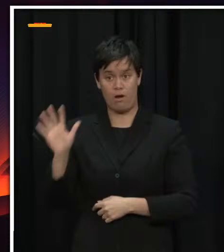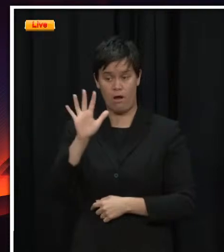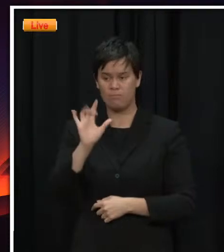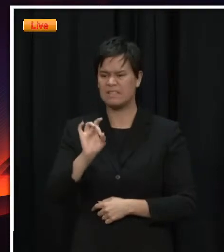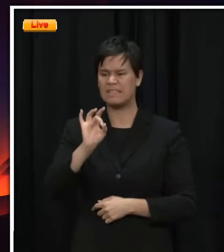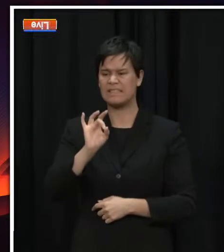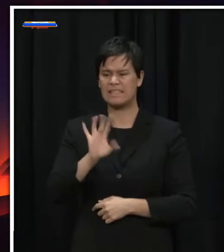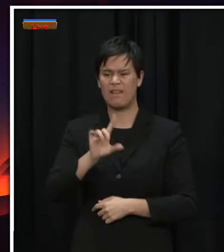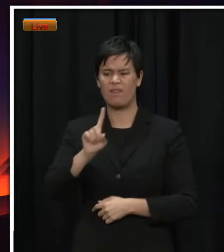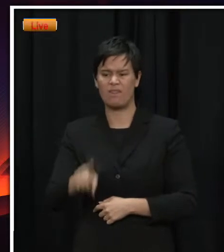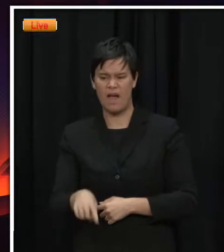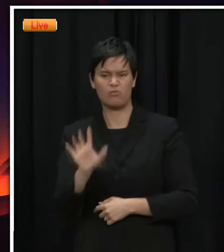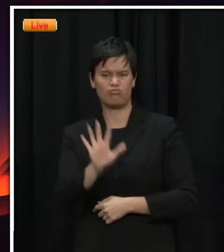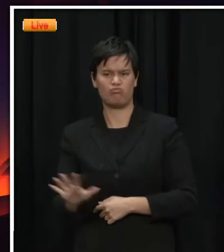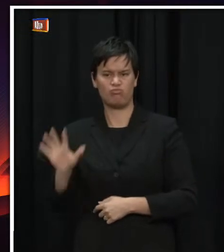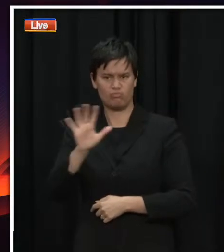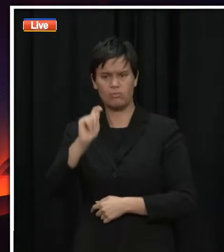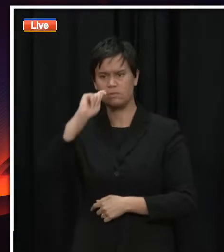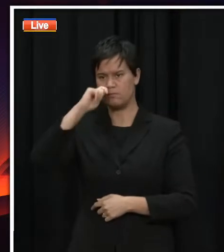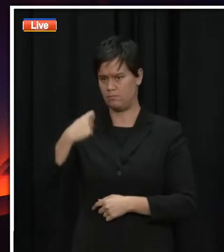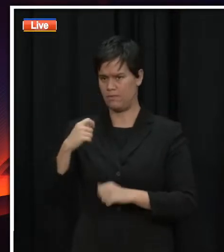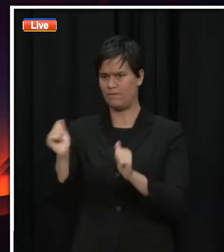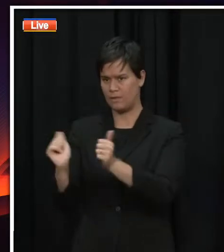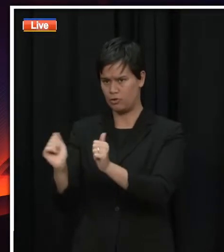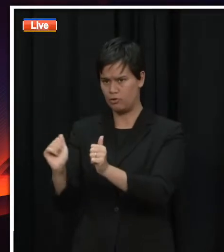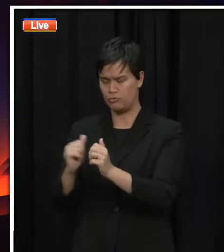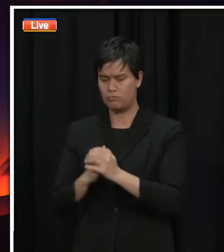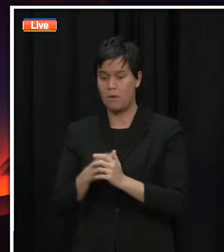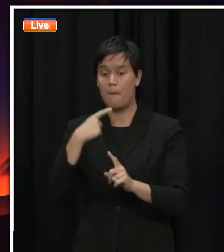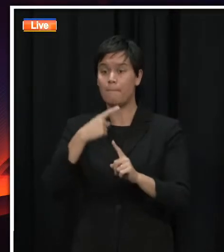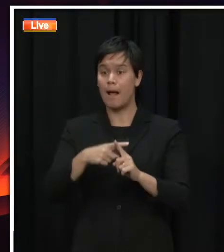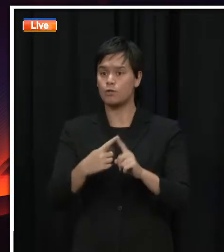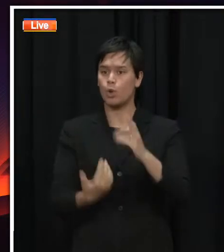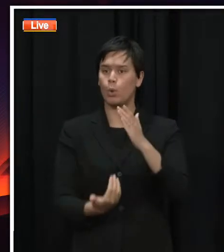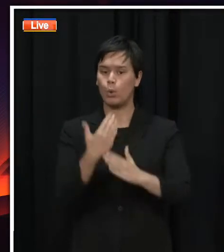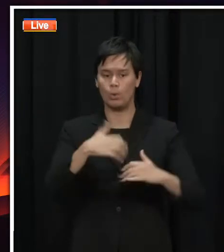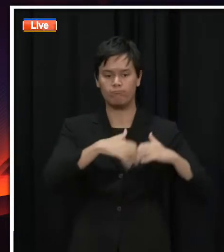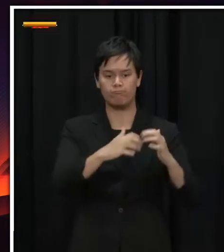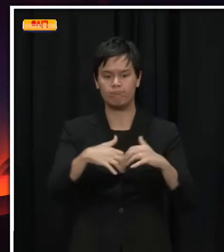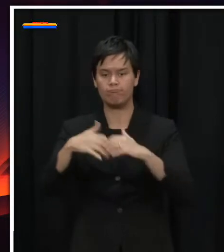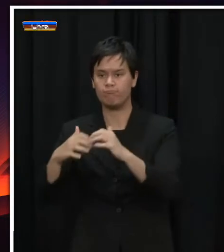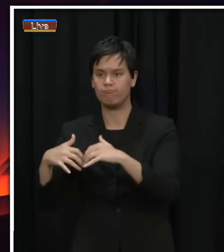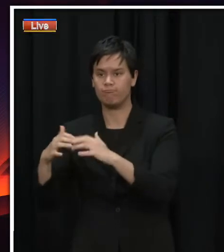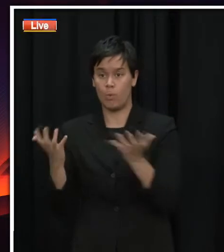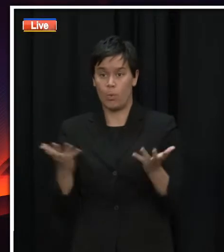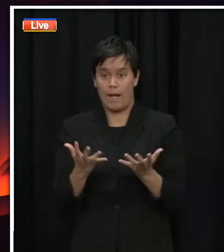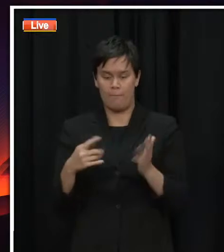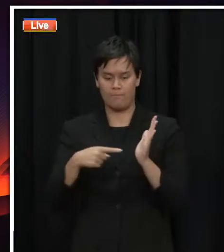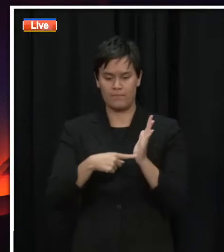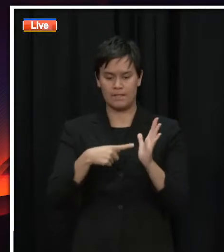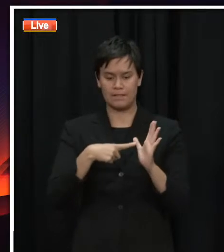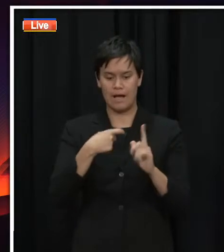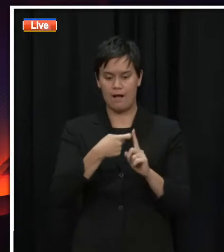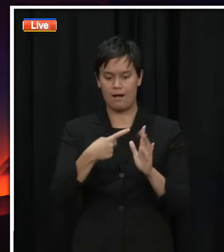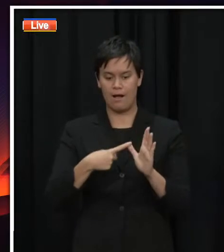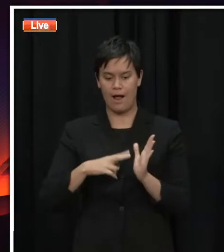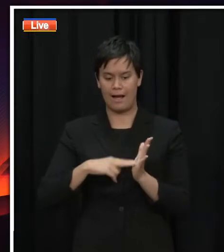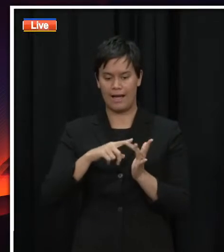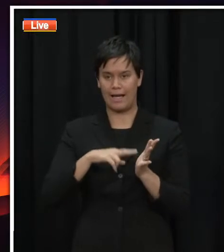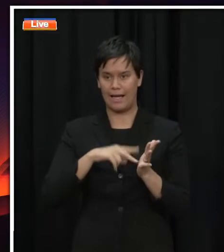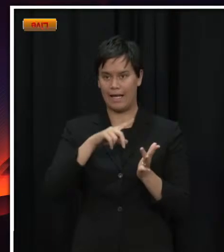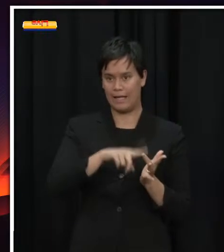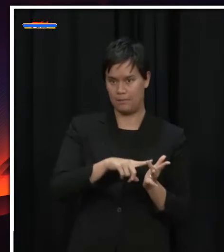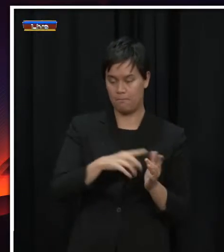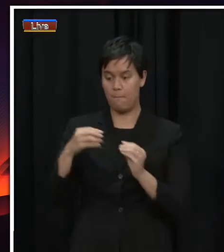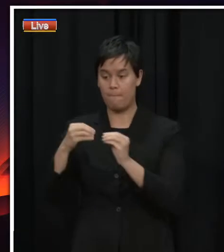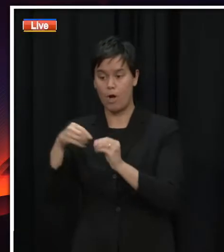capacity added to the existing clinics with pop-ups today open at Takanini, Botany and